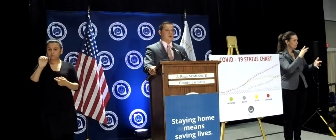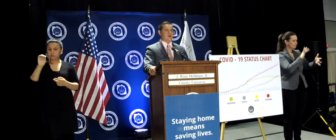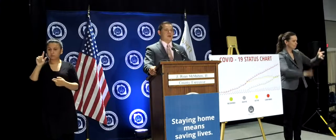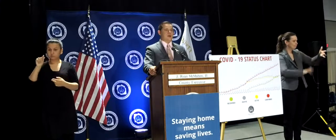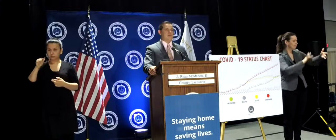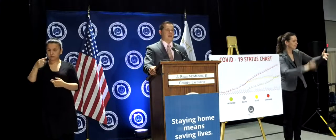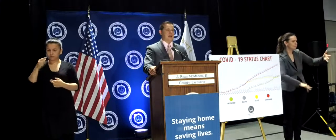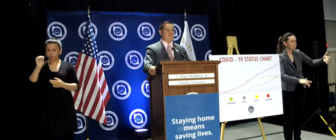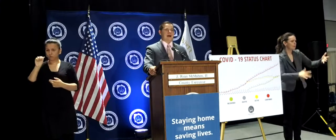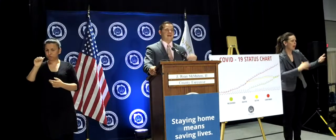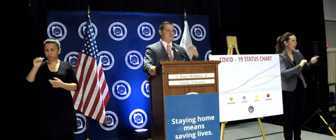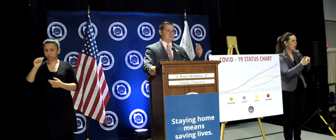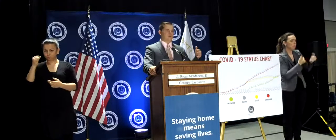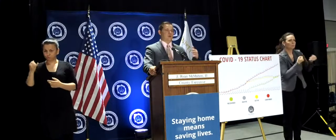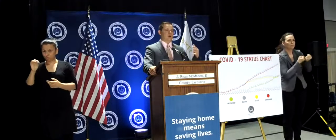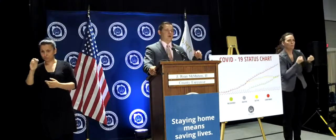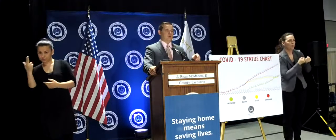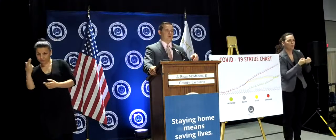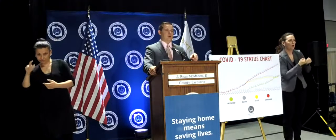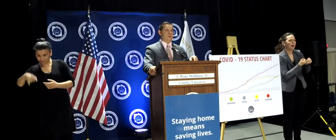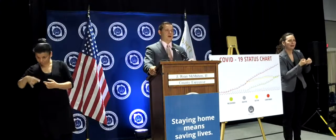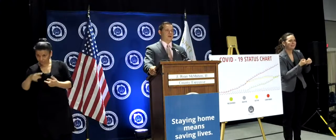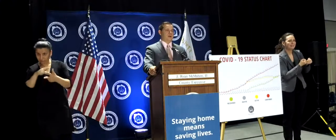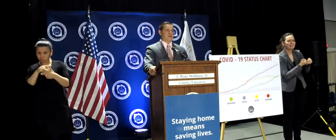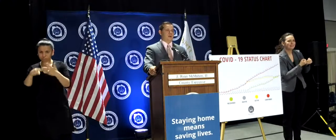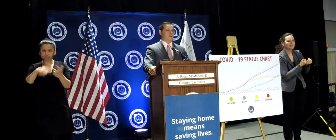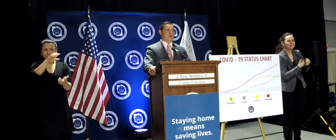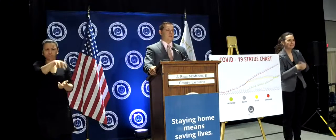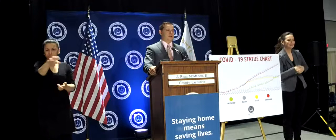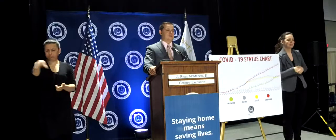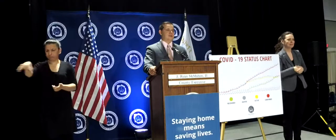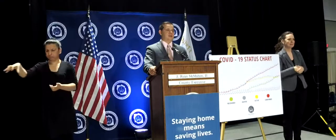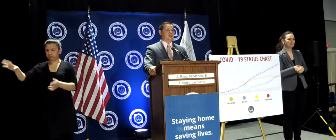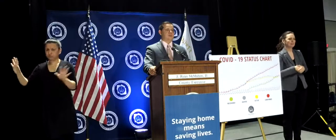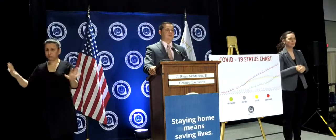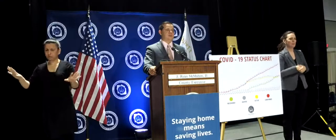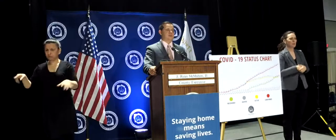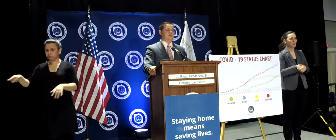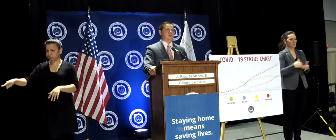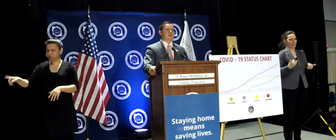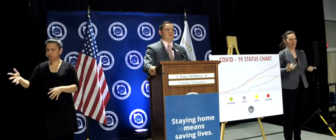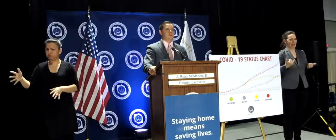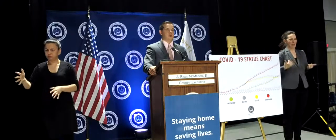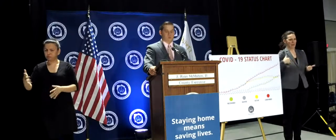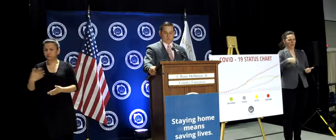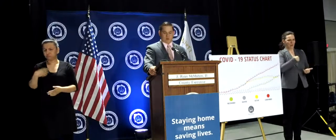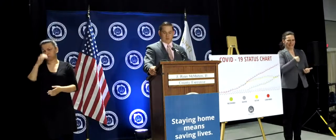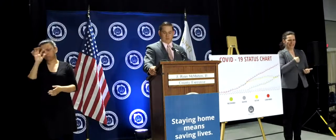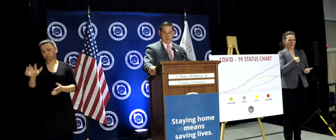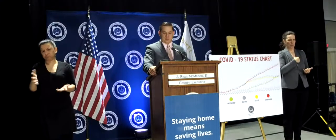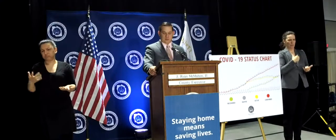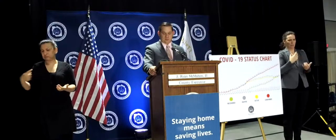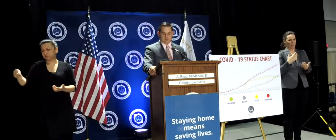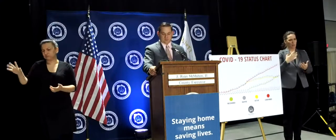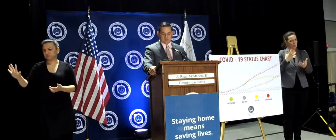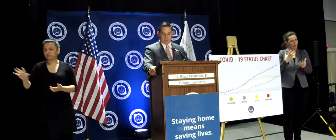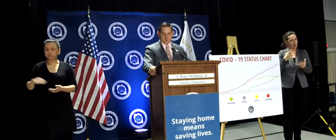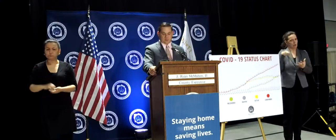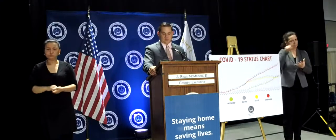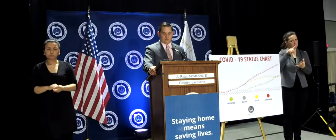now that I'm not worried about it. And we have rapid testing at some of these sites. So we're going to be